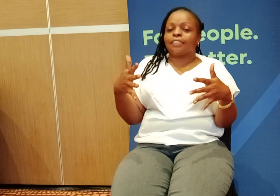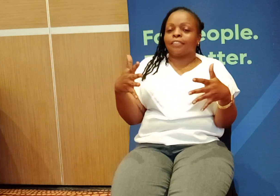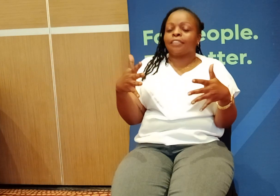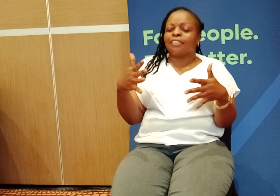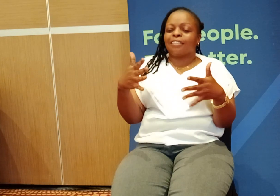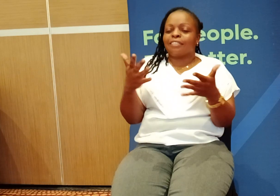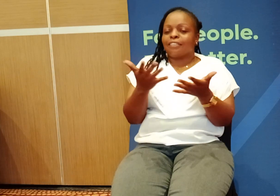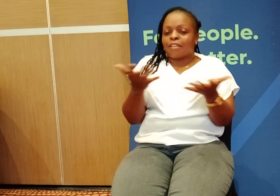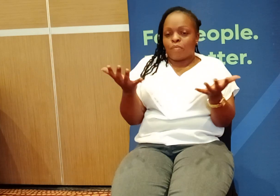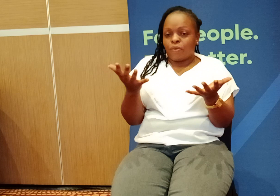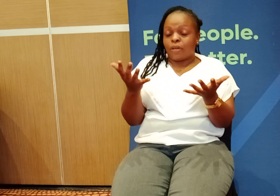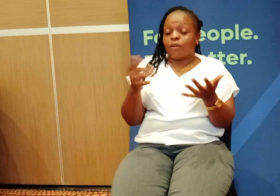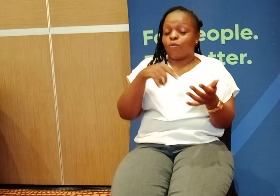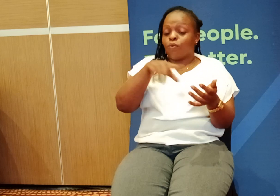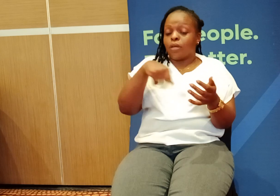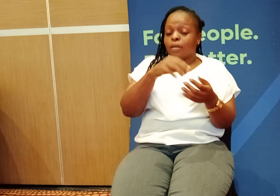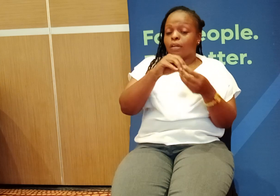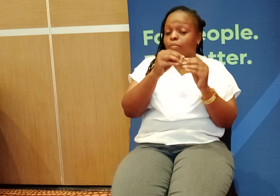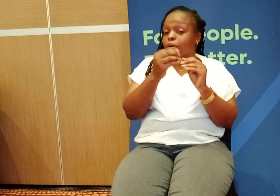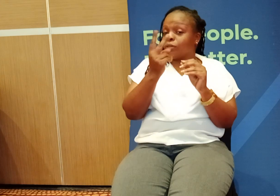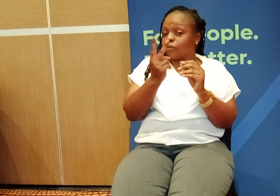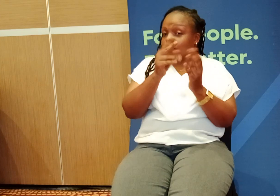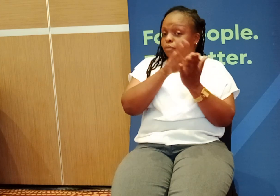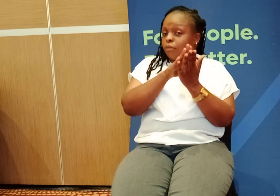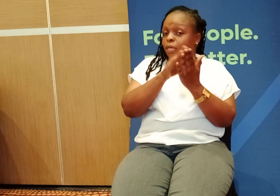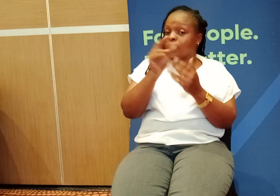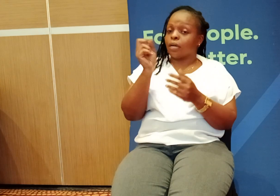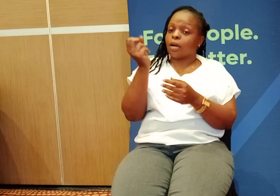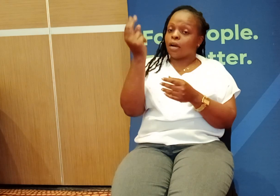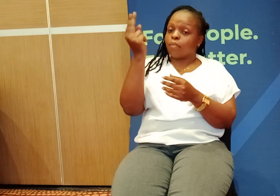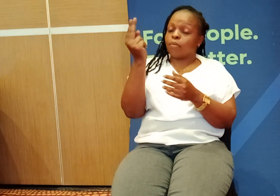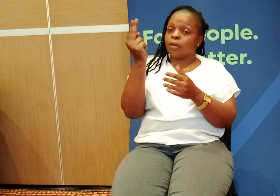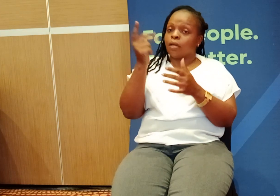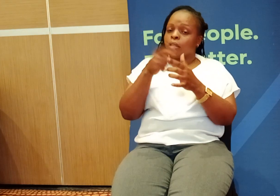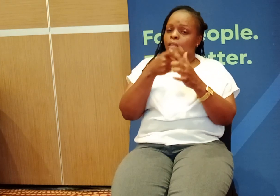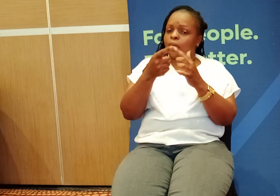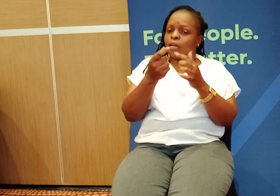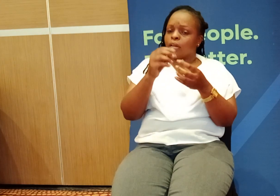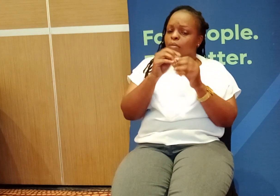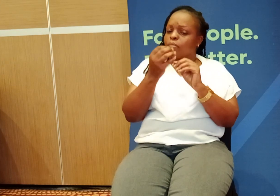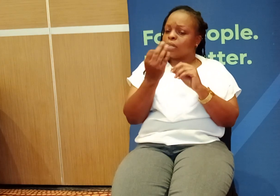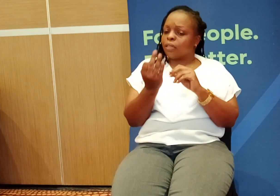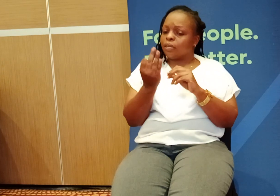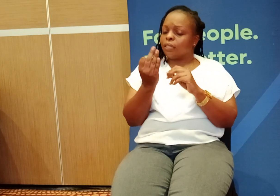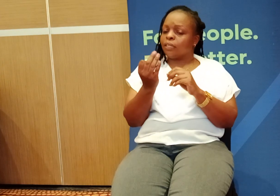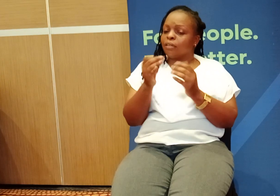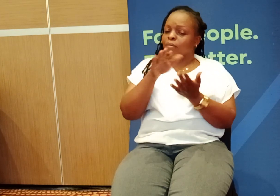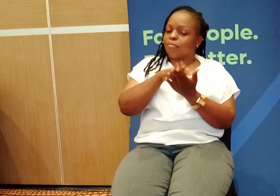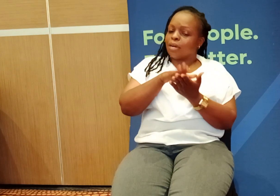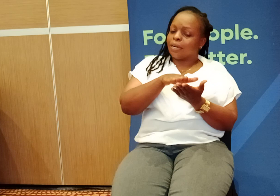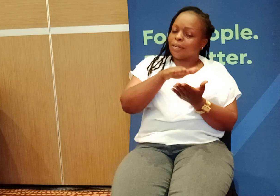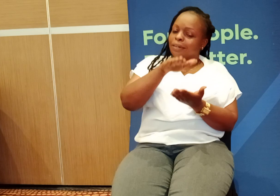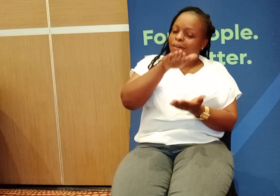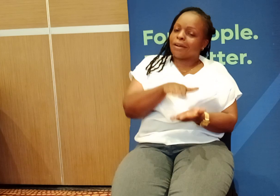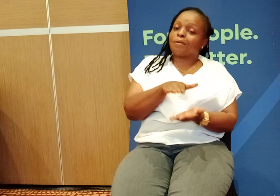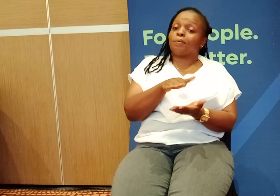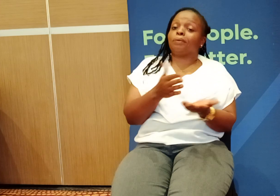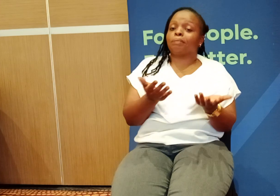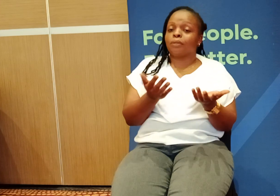bank up, then we are number 3 bank down. So we need to